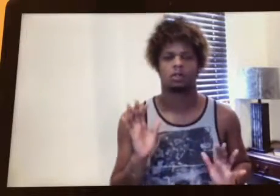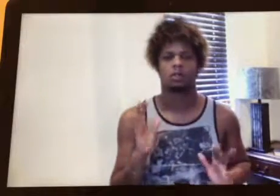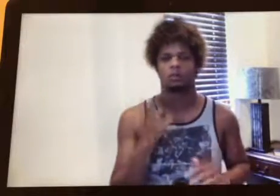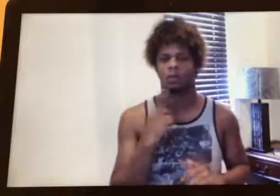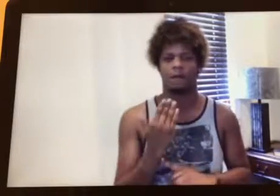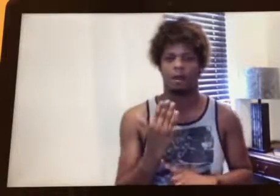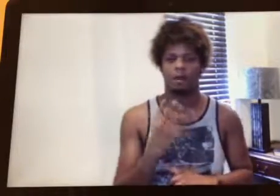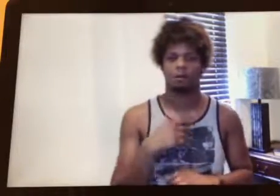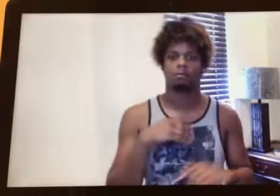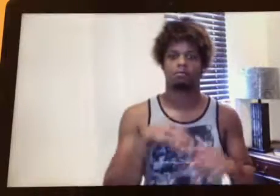down,